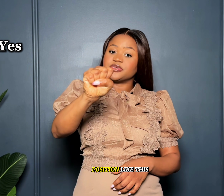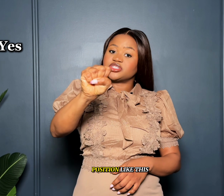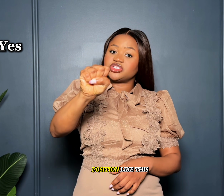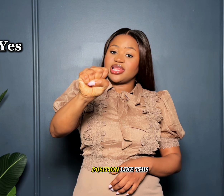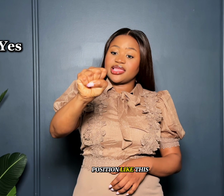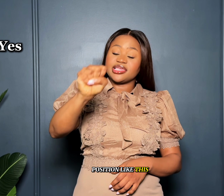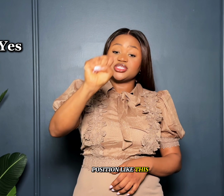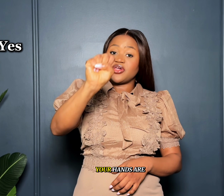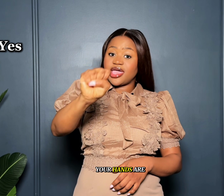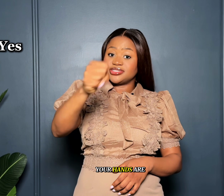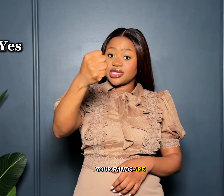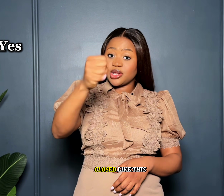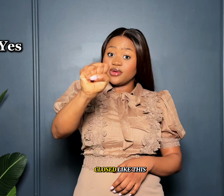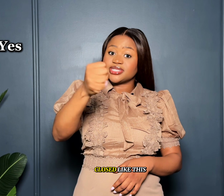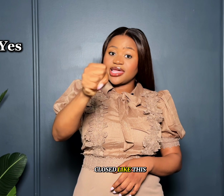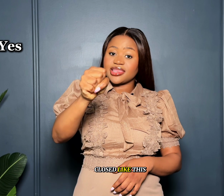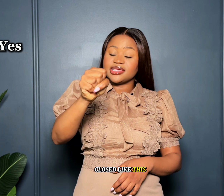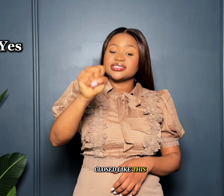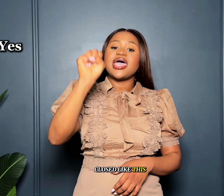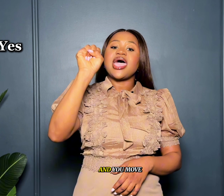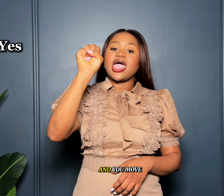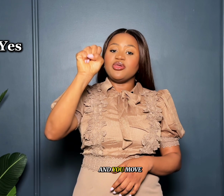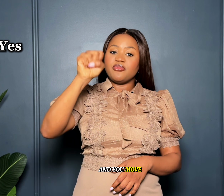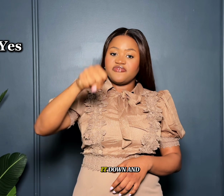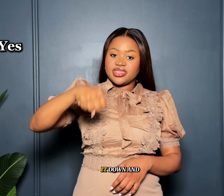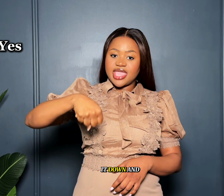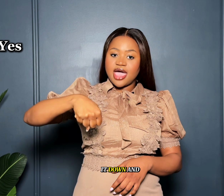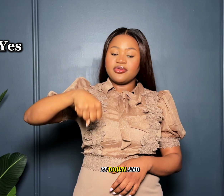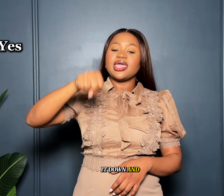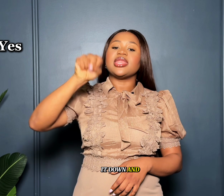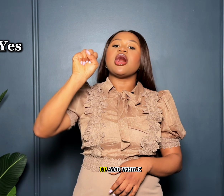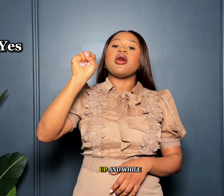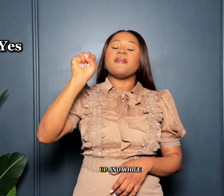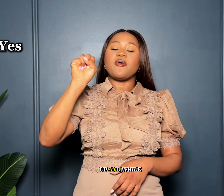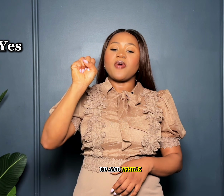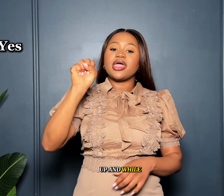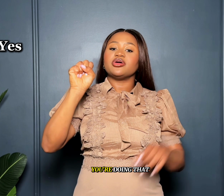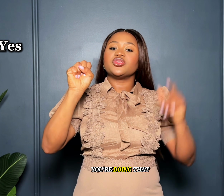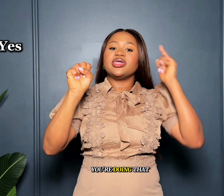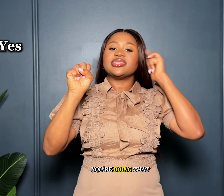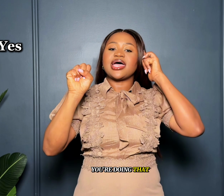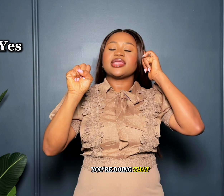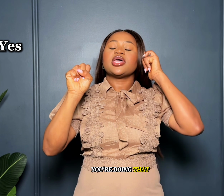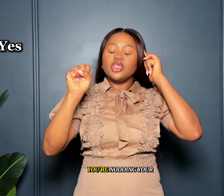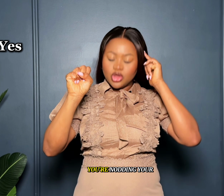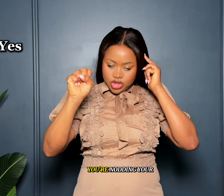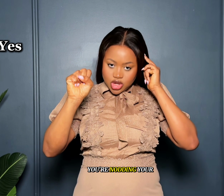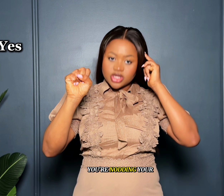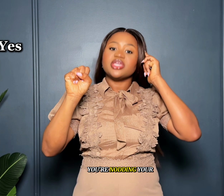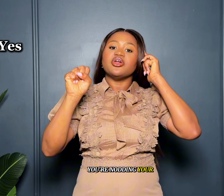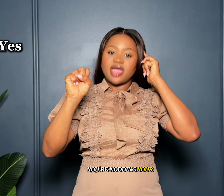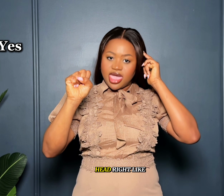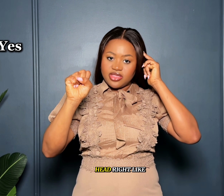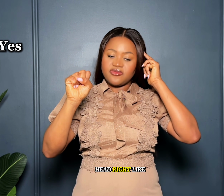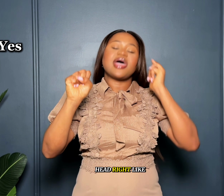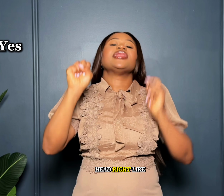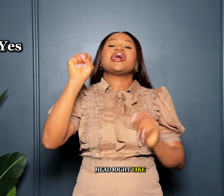position like this. Your hands are closed like this, and you move it down and up. And while you're doing that, you're nodding your head, right? Like